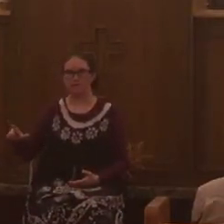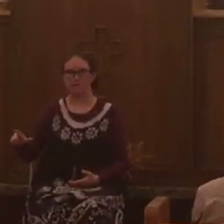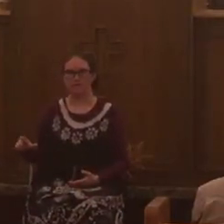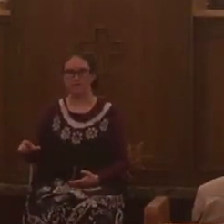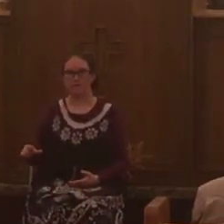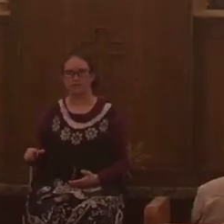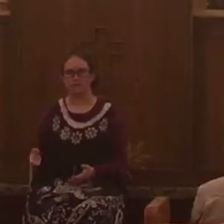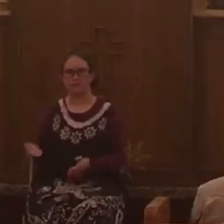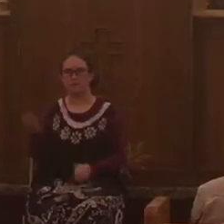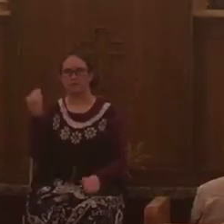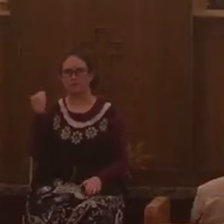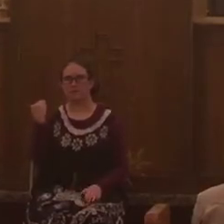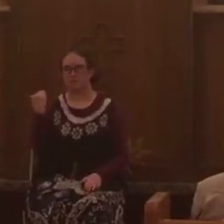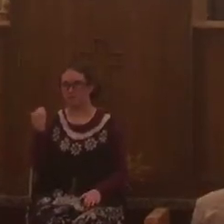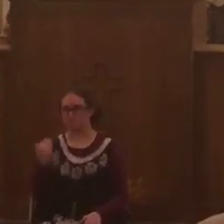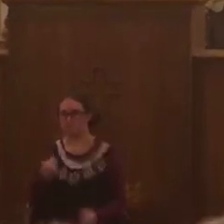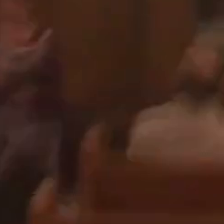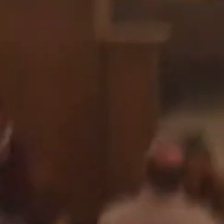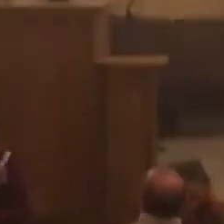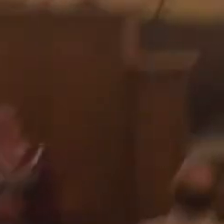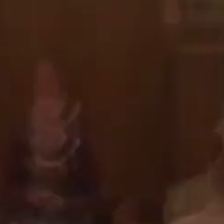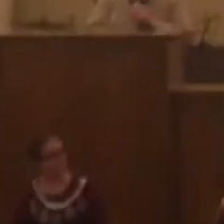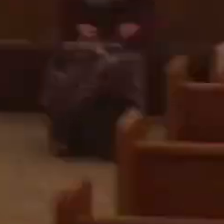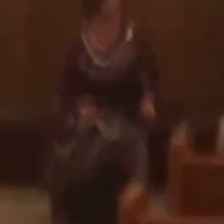your power flowing through me.